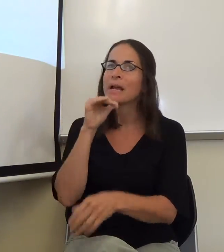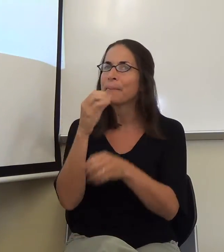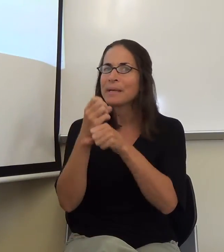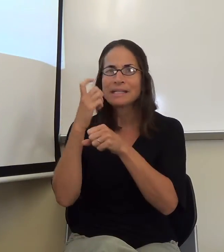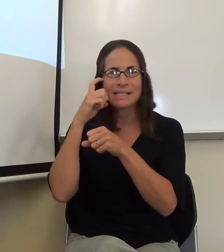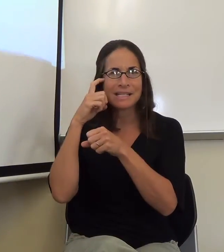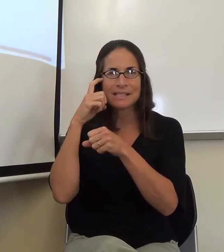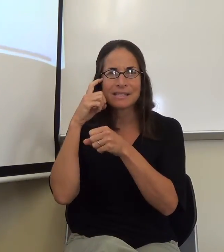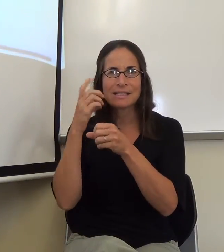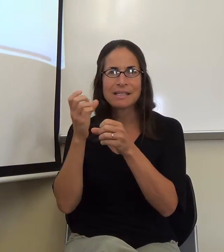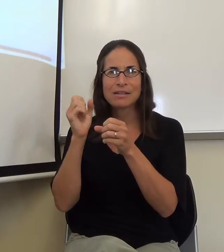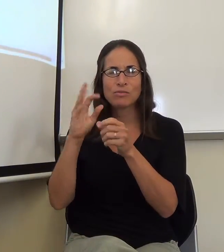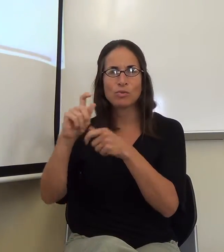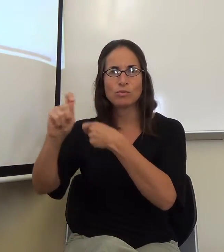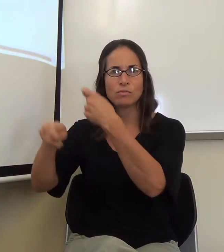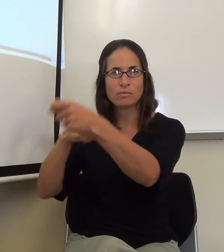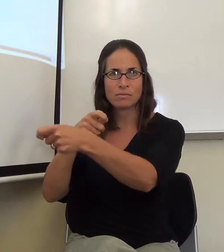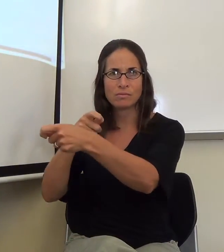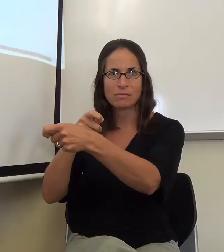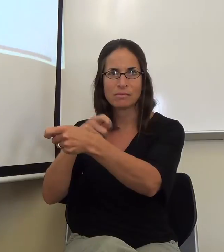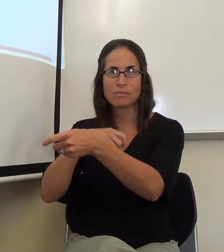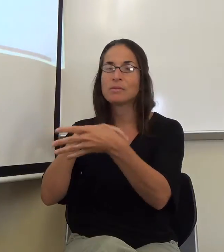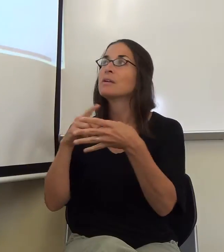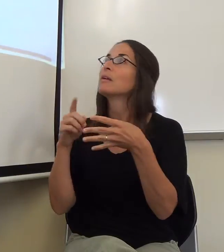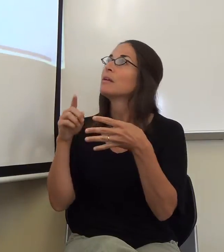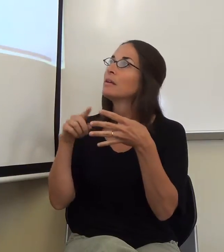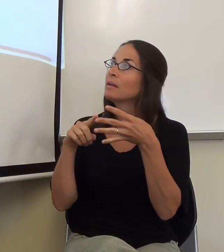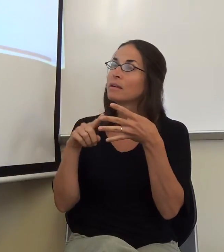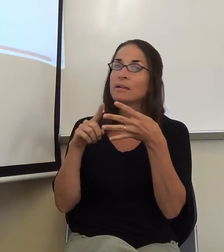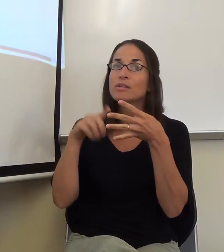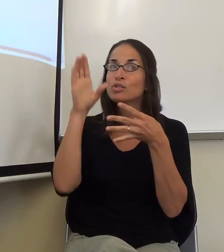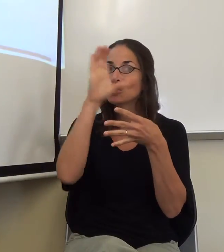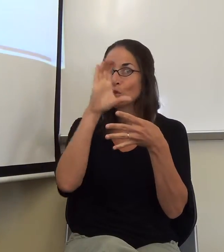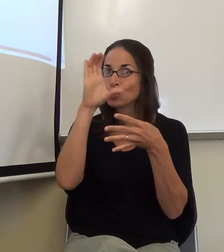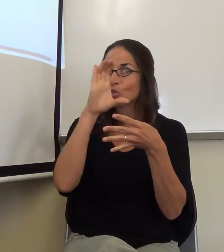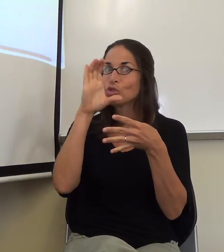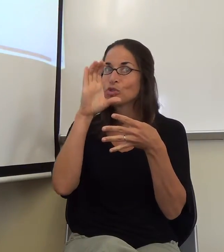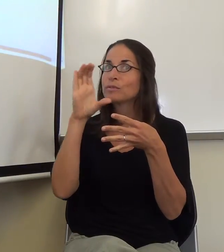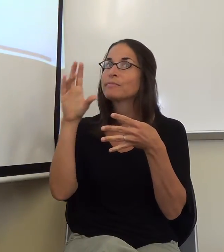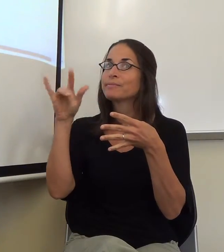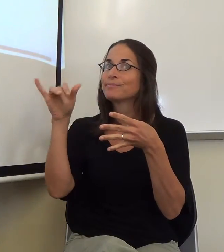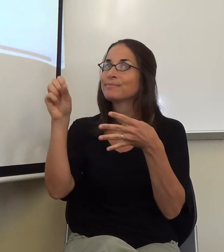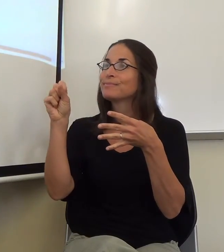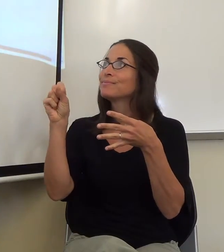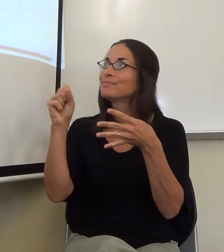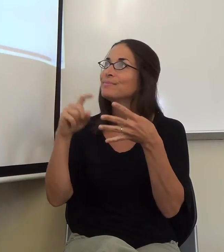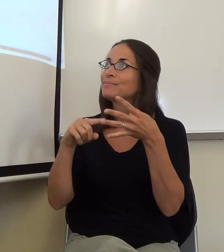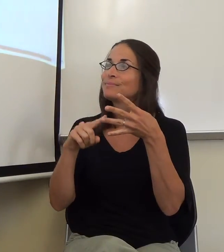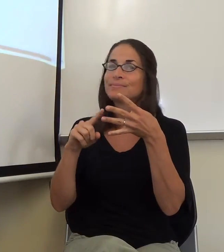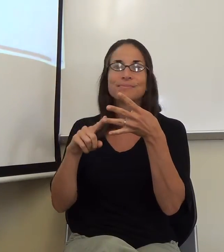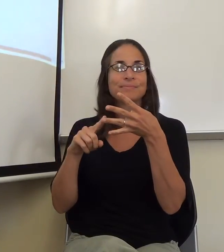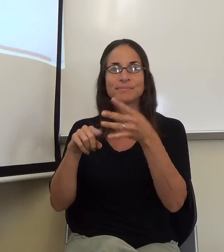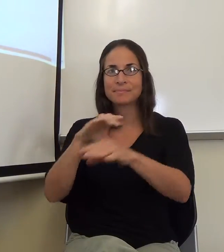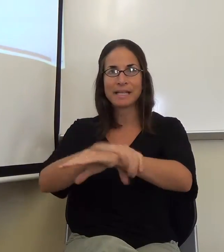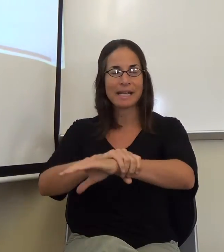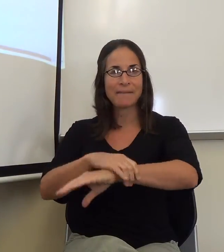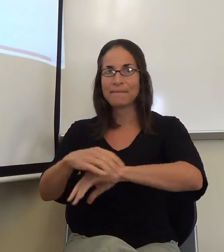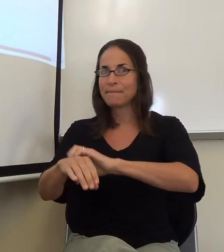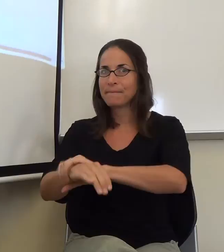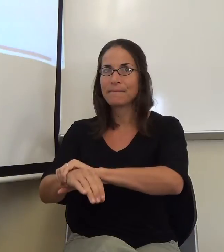there, okay? What about this? Yeah. This No, it's not. And the thing is, we kind of